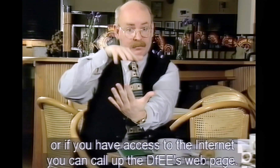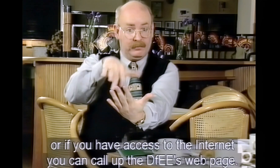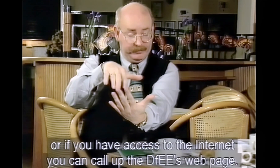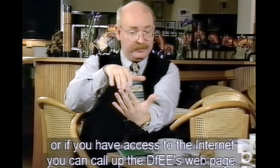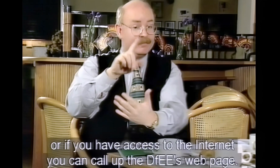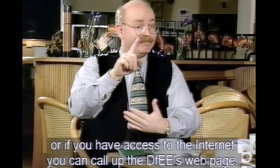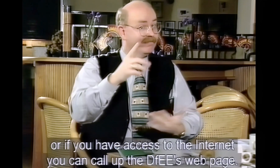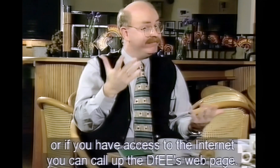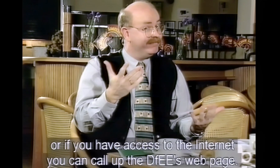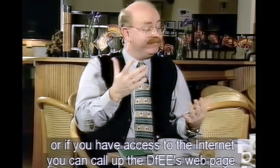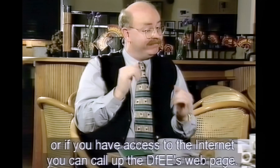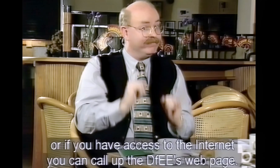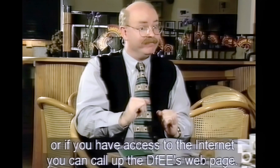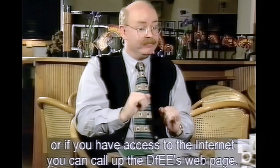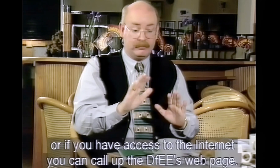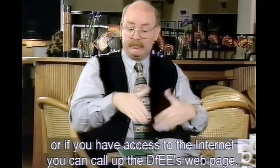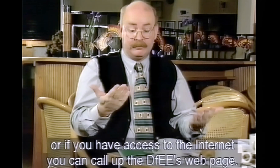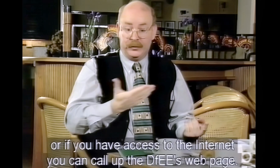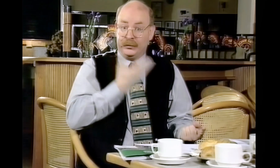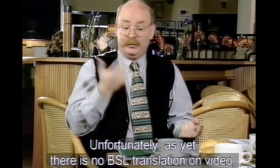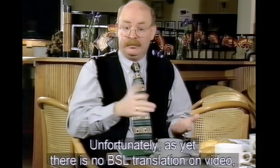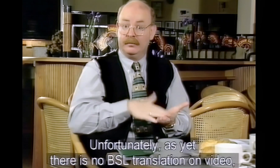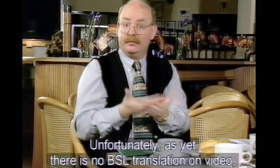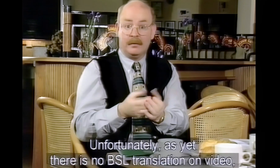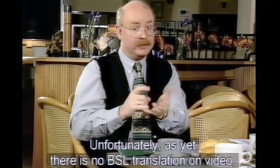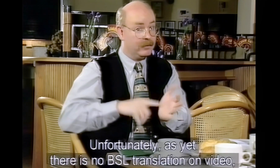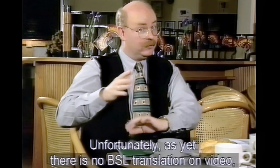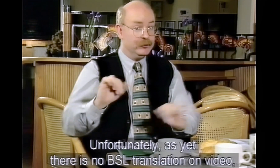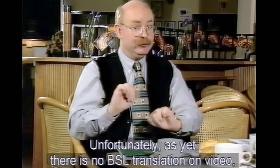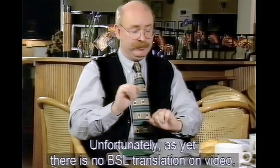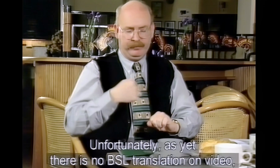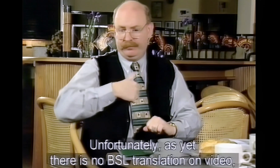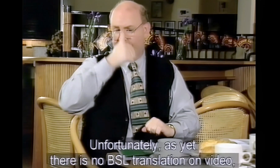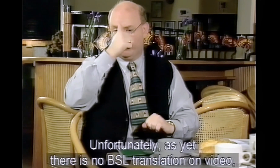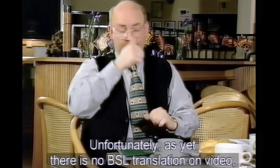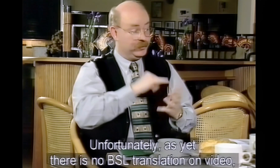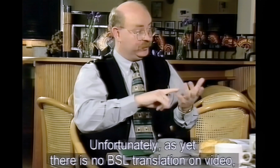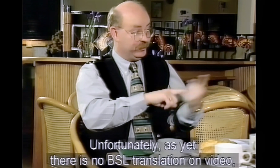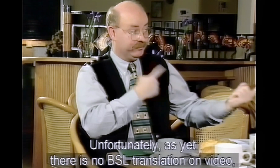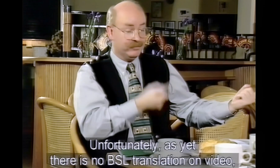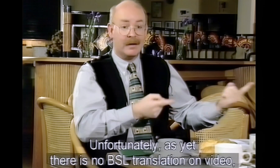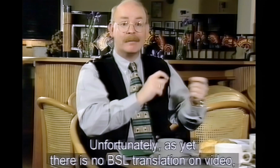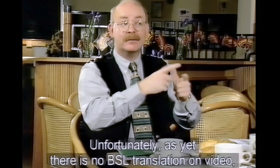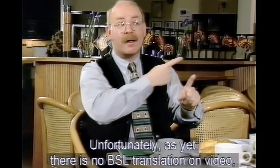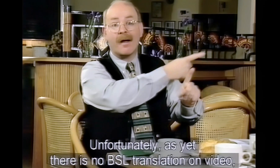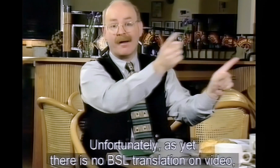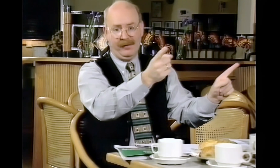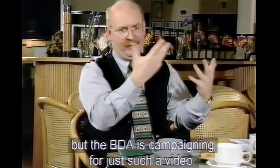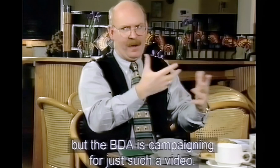webpage. Unfortunately, as yet, there's no BSL translation on video that's available, but Sue tells me that the